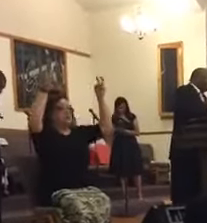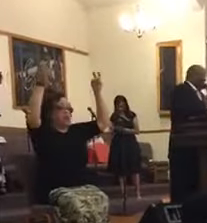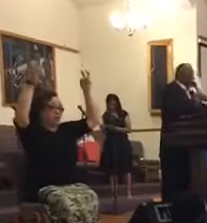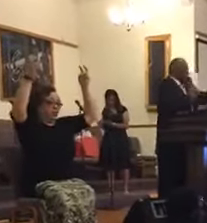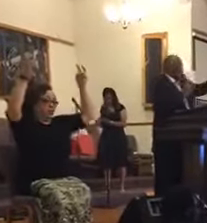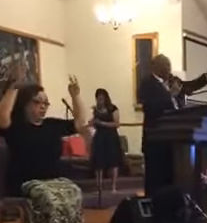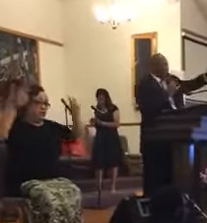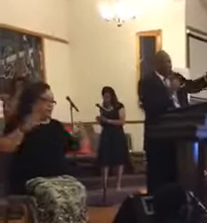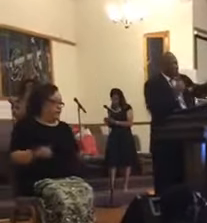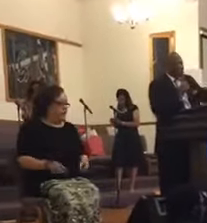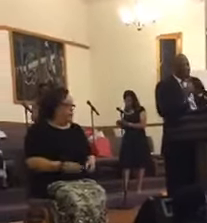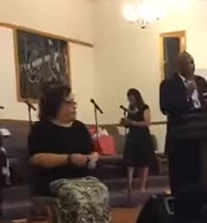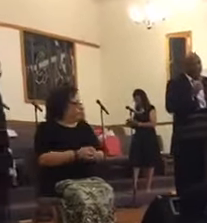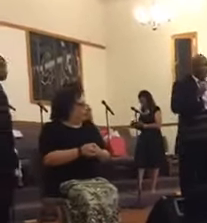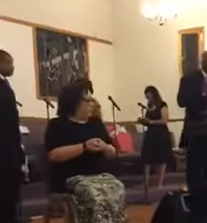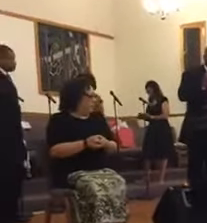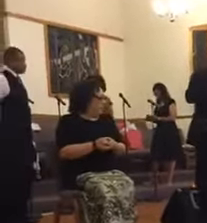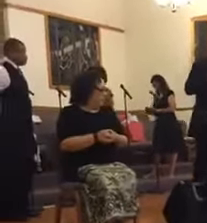Celebrate your